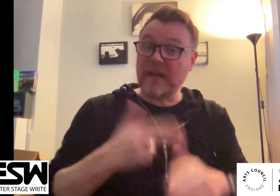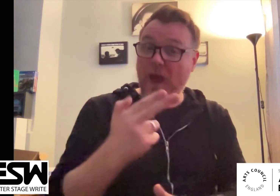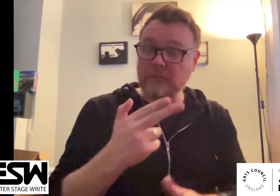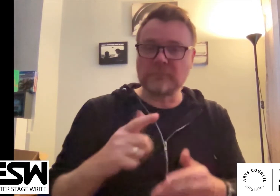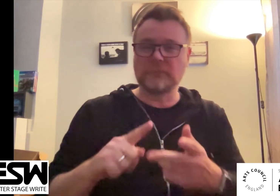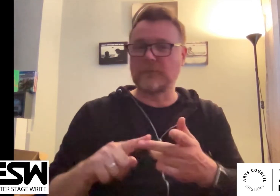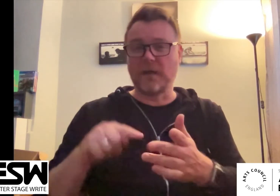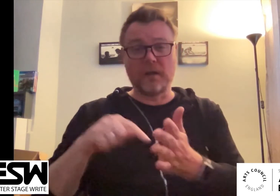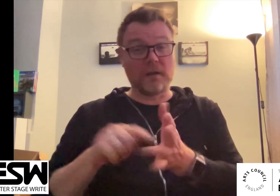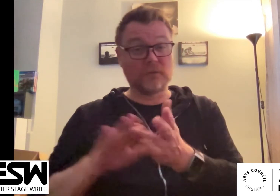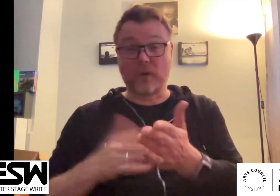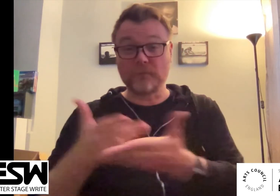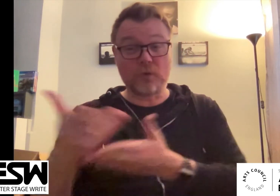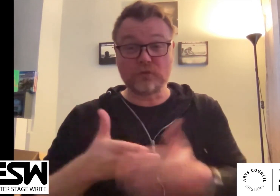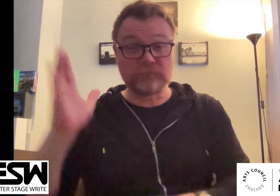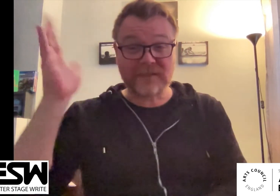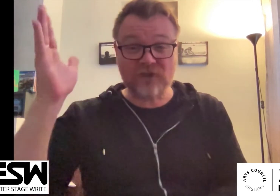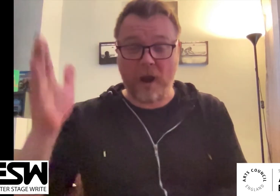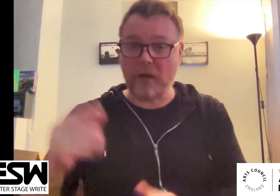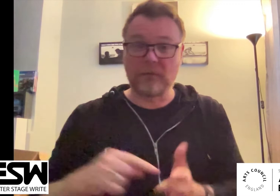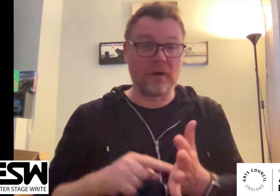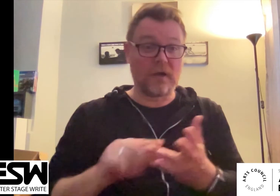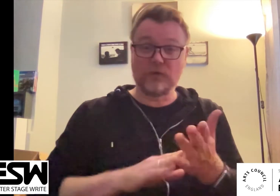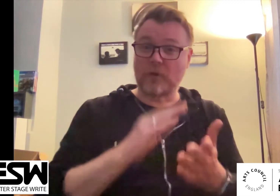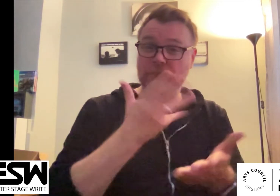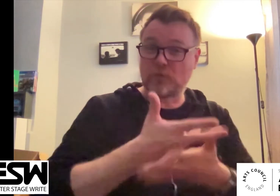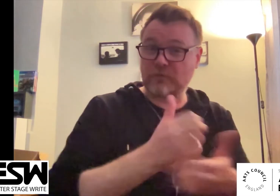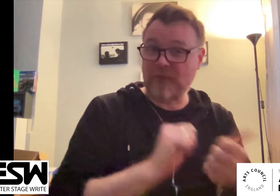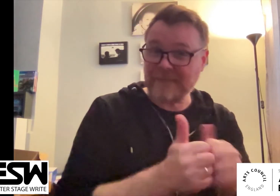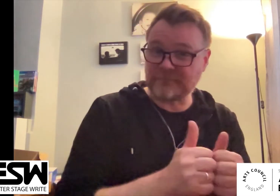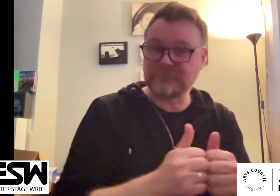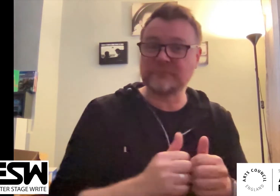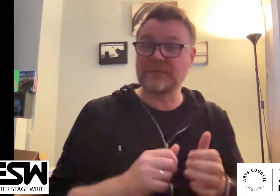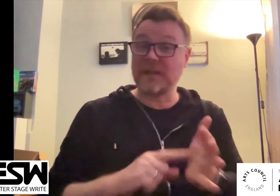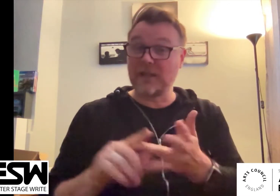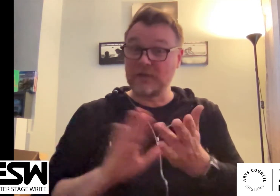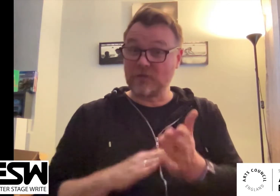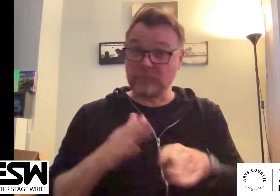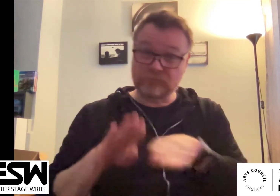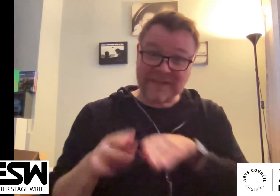gun, Tom has a conversation with the preacher, Tom talks to his friends, Tom practices shooting.